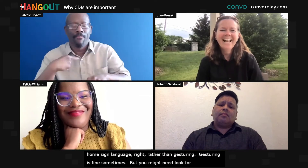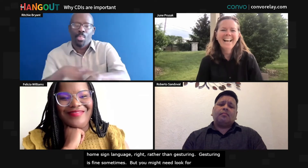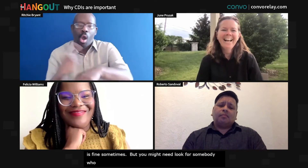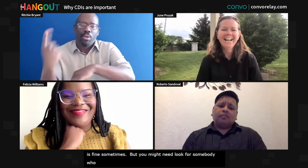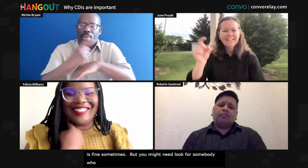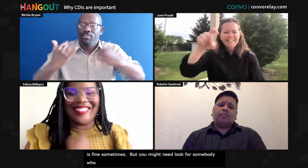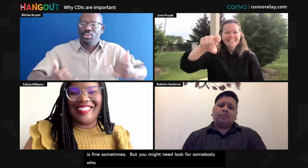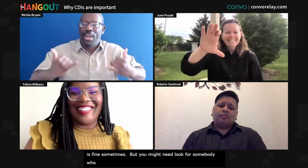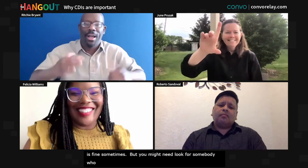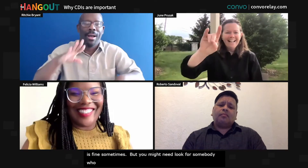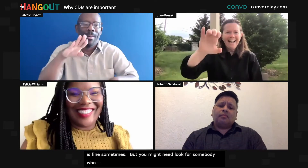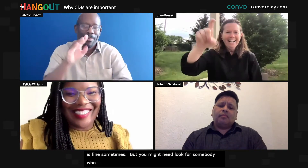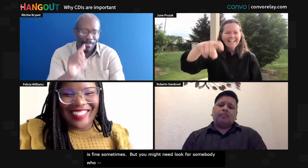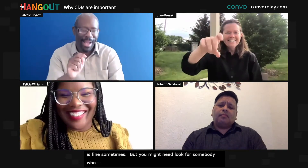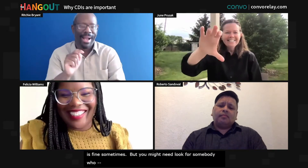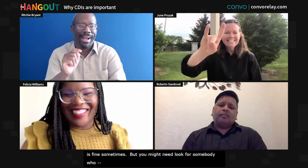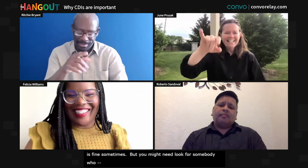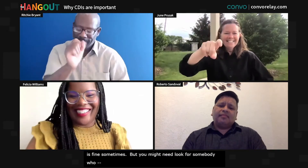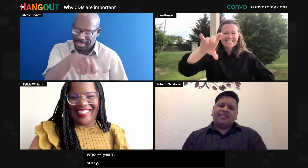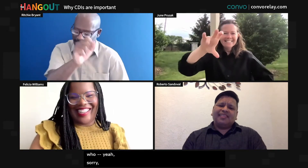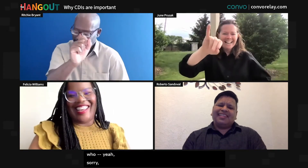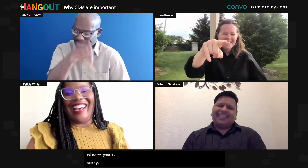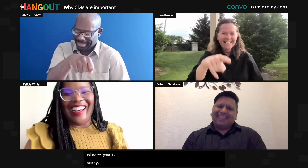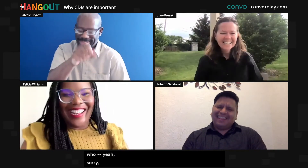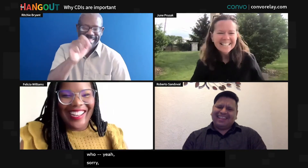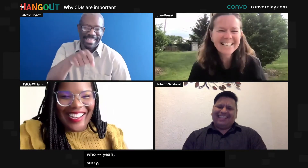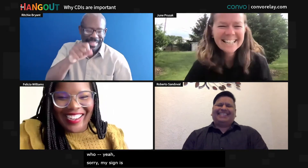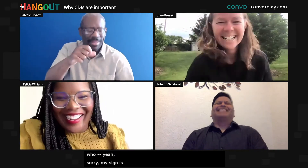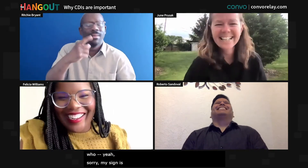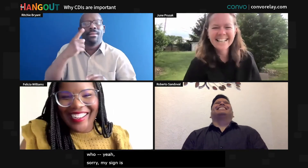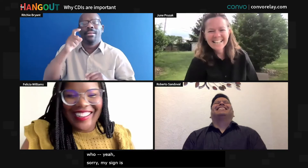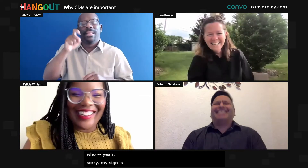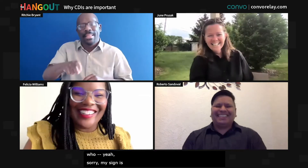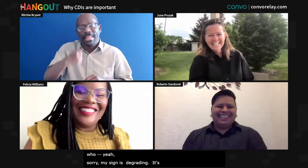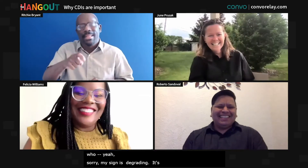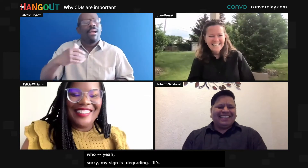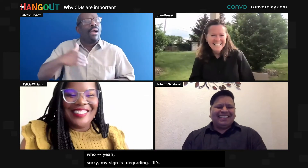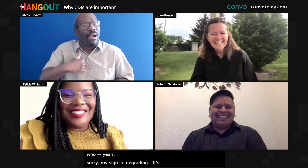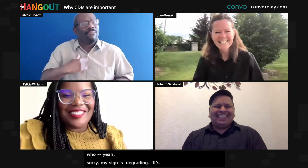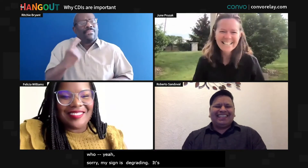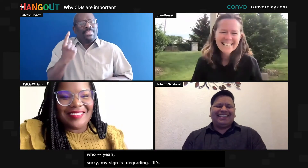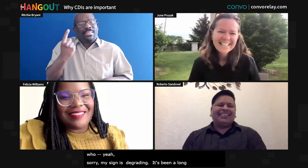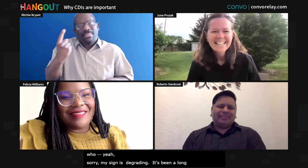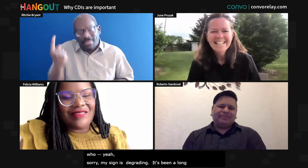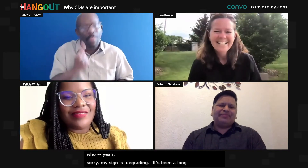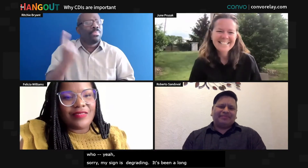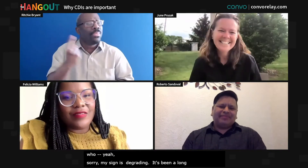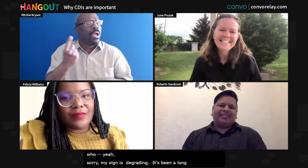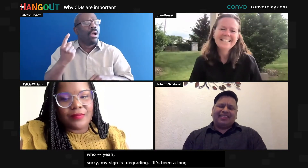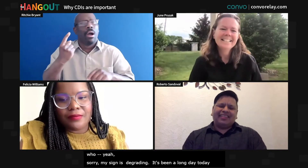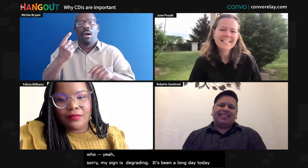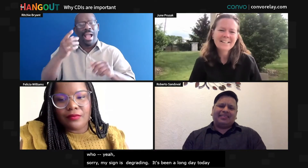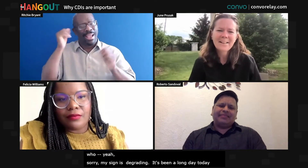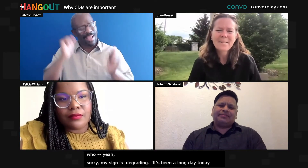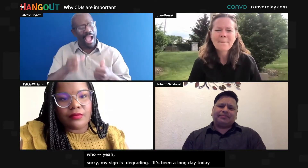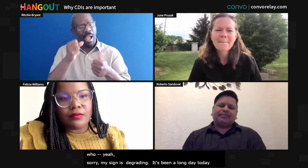sorry, my sign is degrading. It's been a long day today. I need a CDI. This is June. I